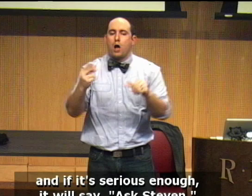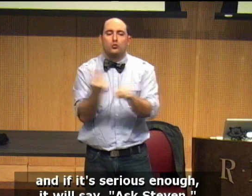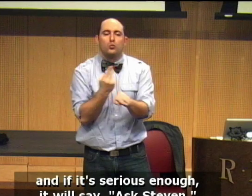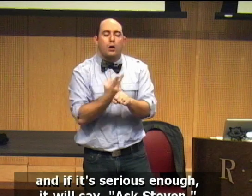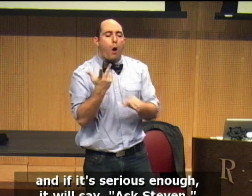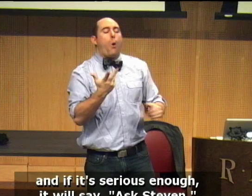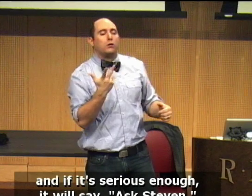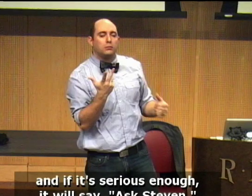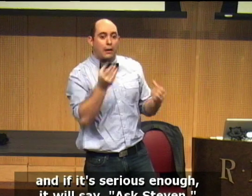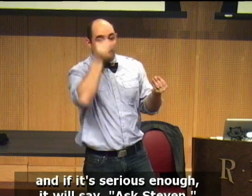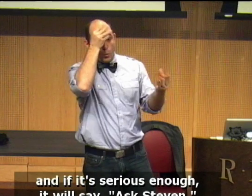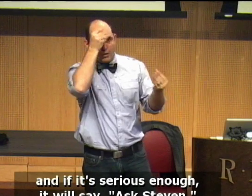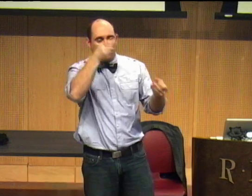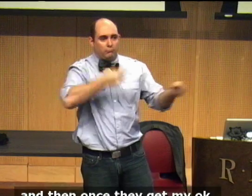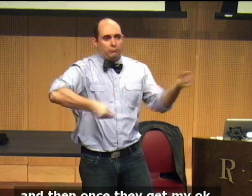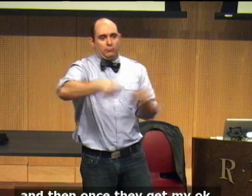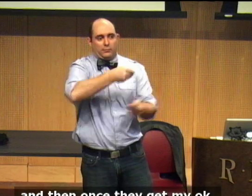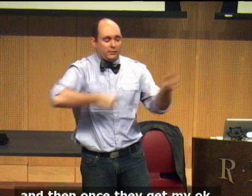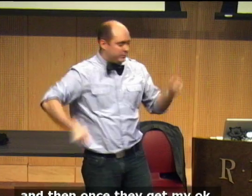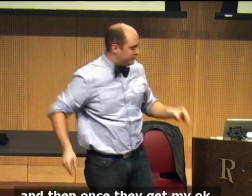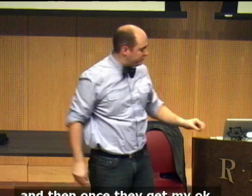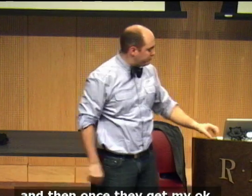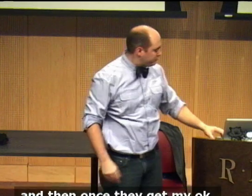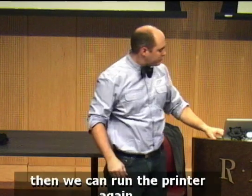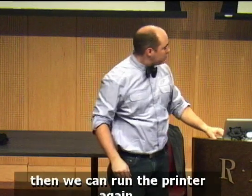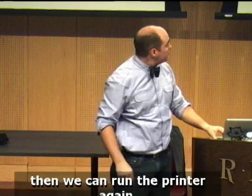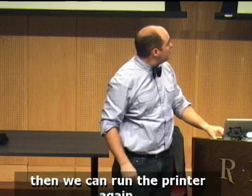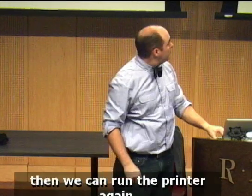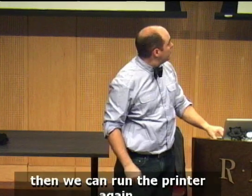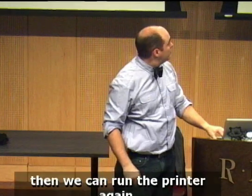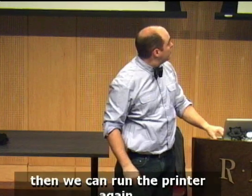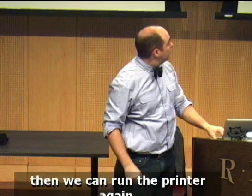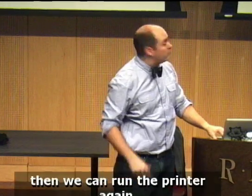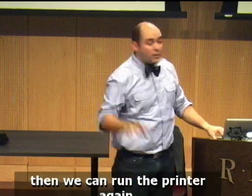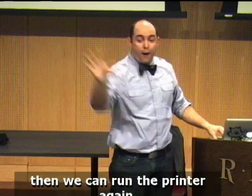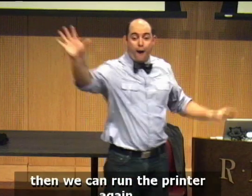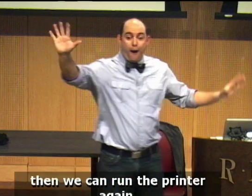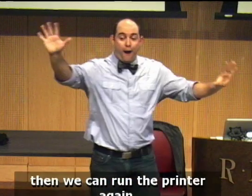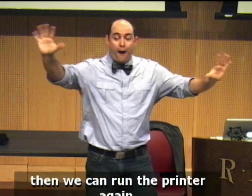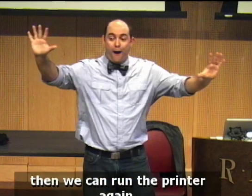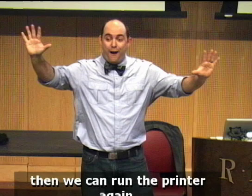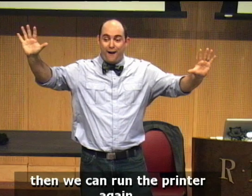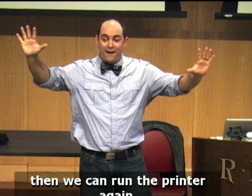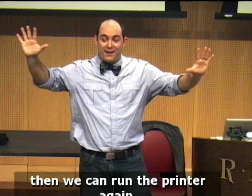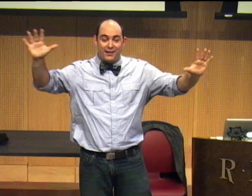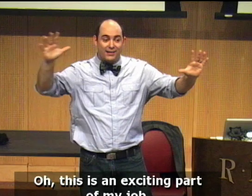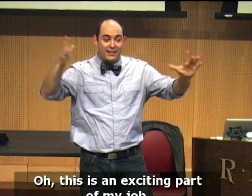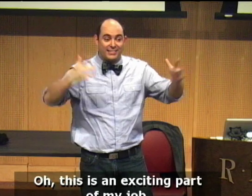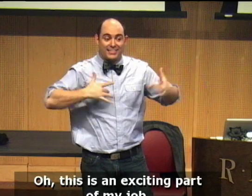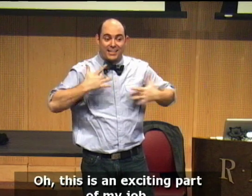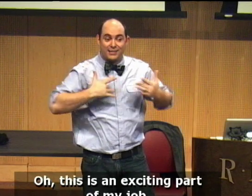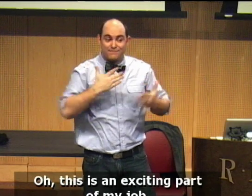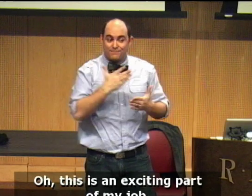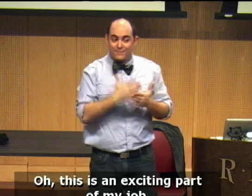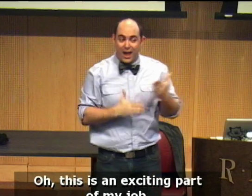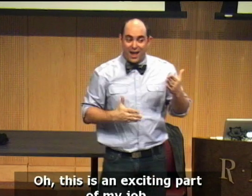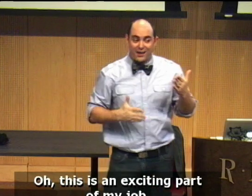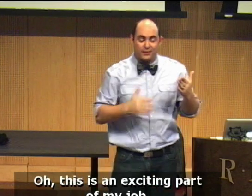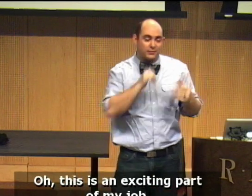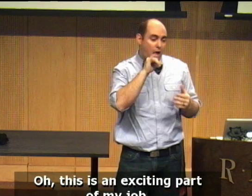will say ask Stephen, and then once they get my okay, then we can run the printer again. Oh, this is an